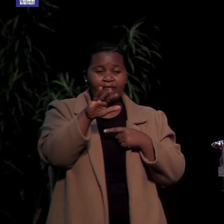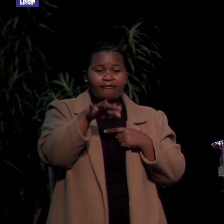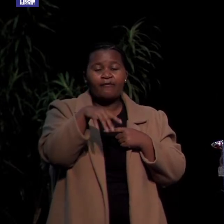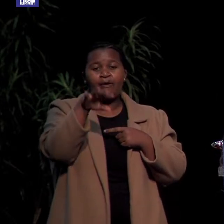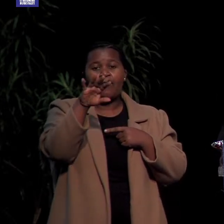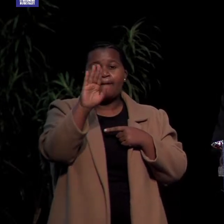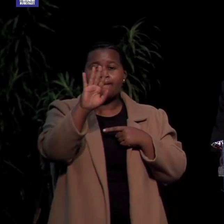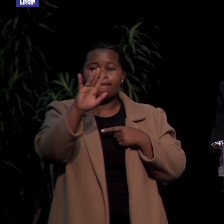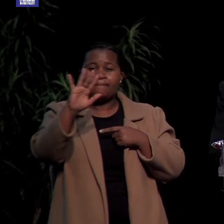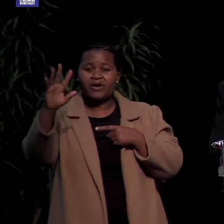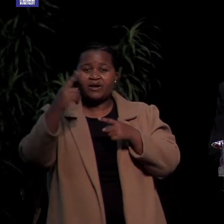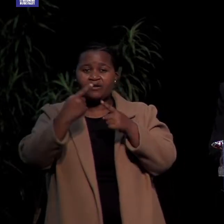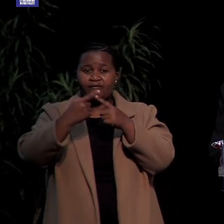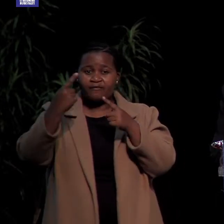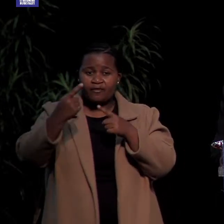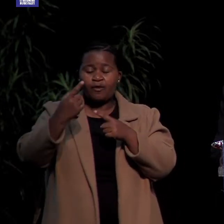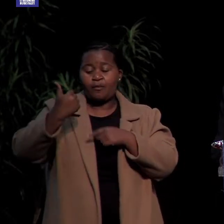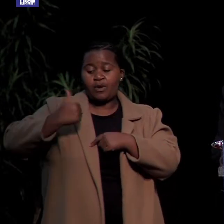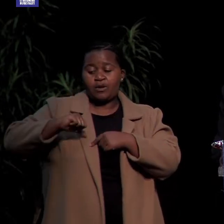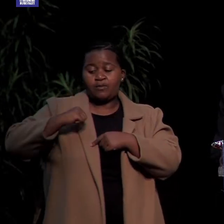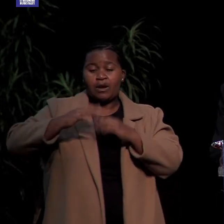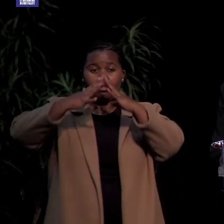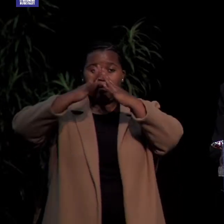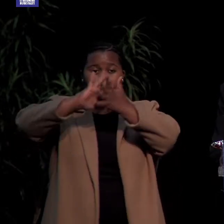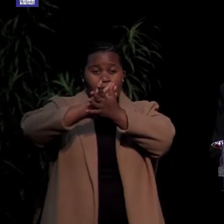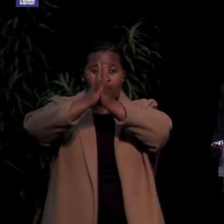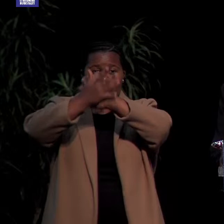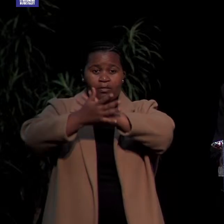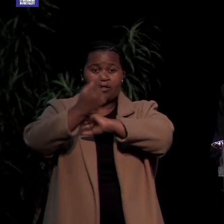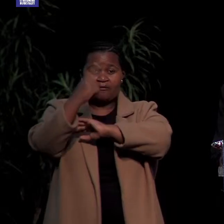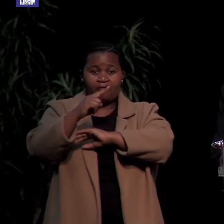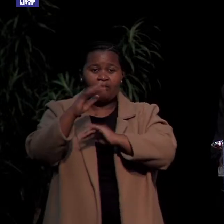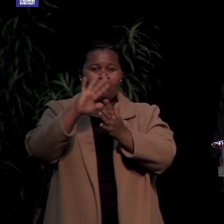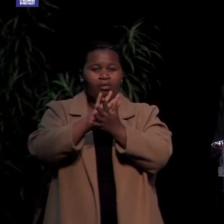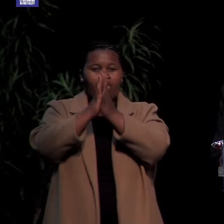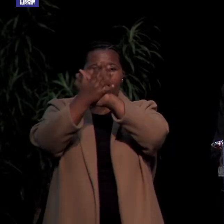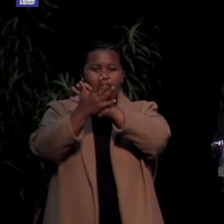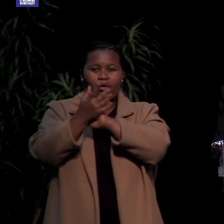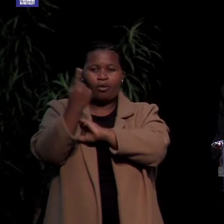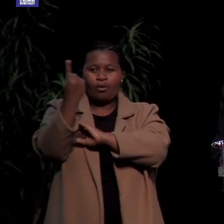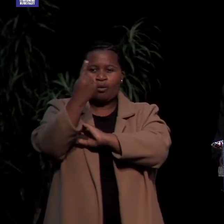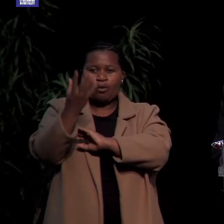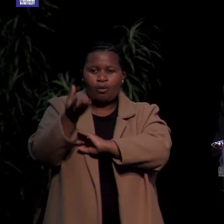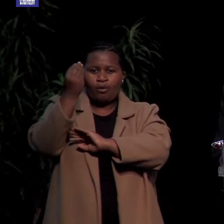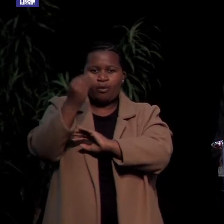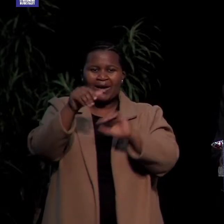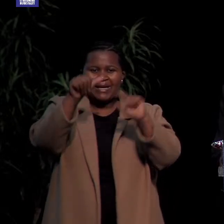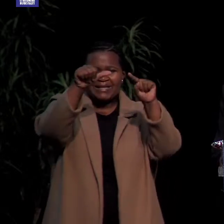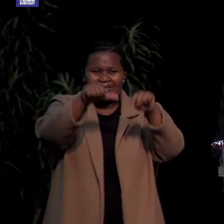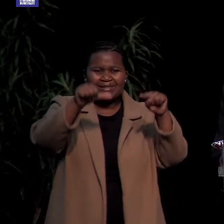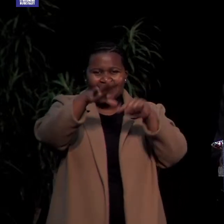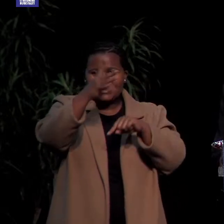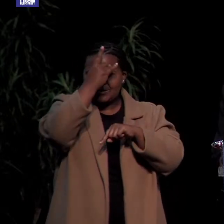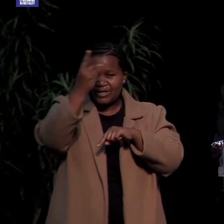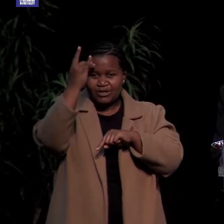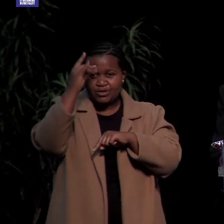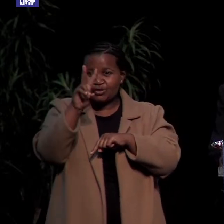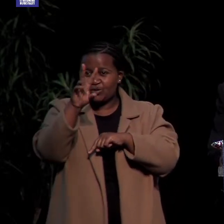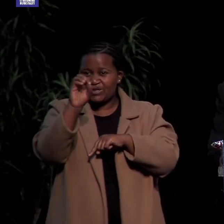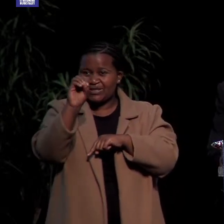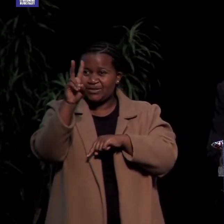1.3 billion rands from the Municipal Disaster Management Grant for the flood damages was only received on the 16th of March